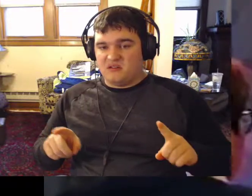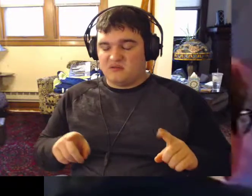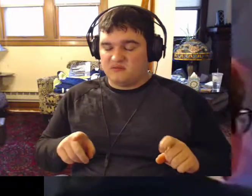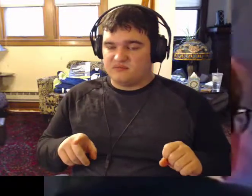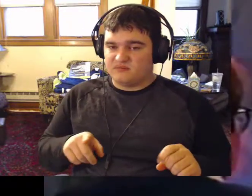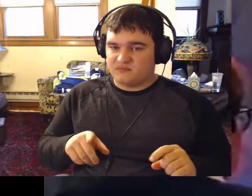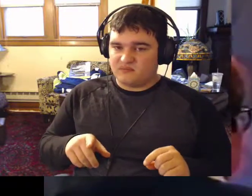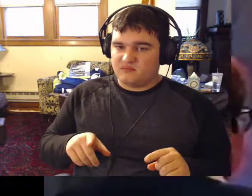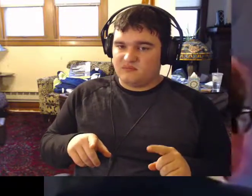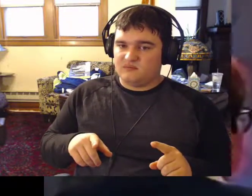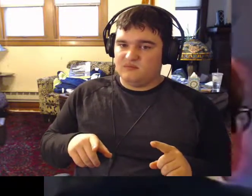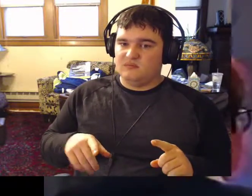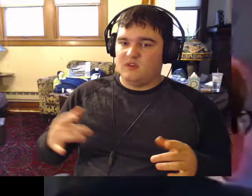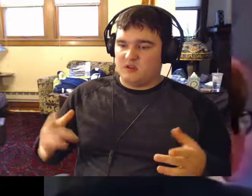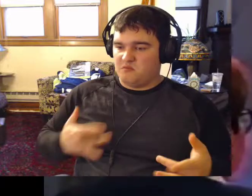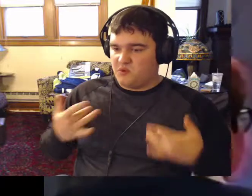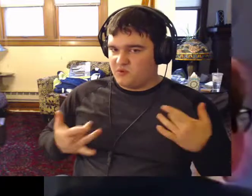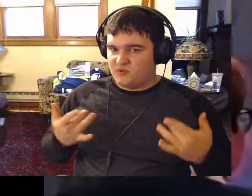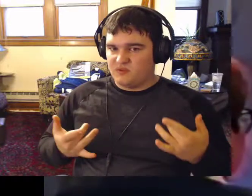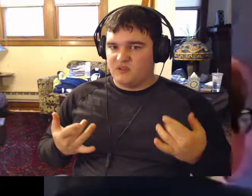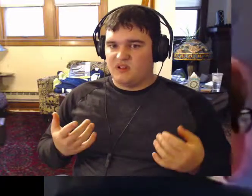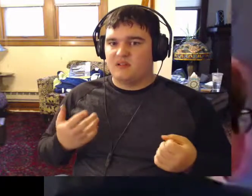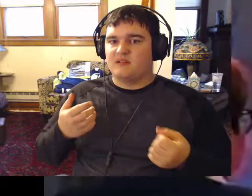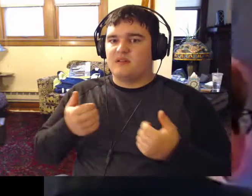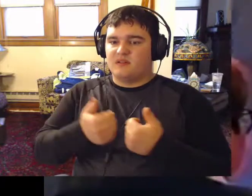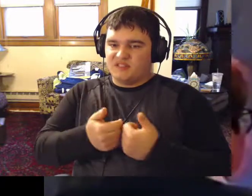giving from their caretakers.